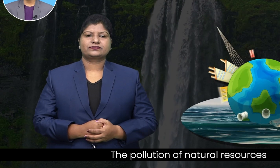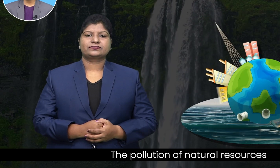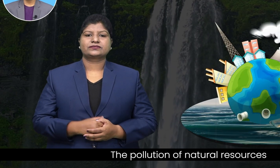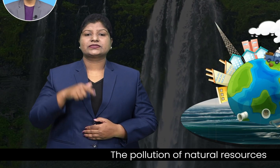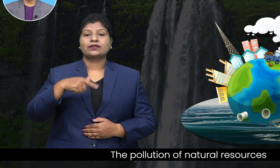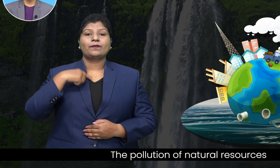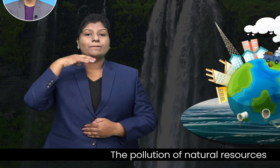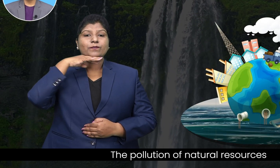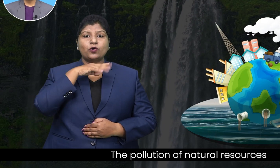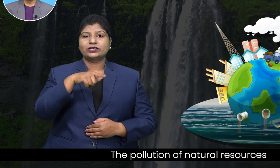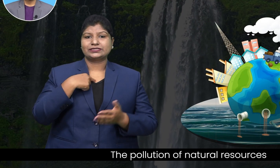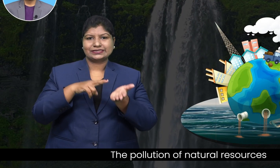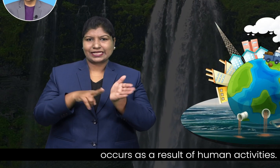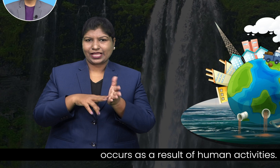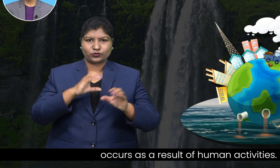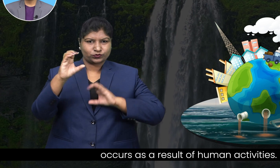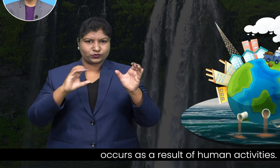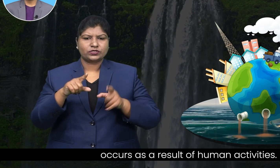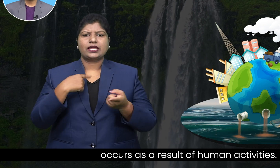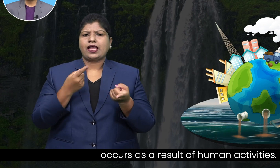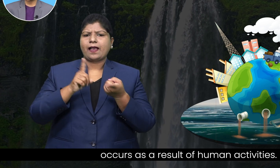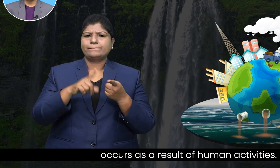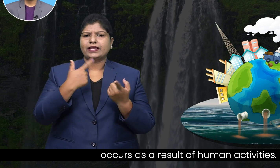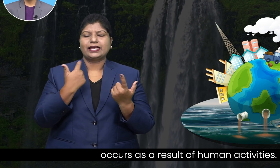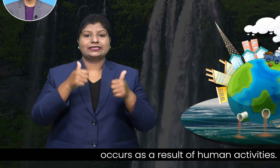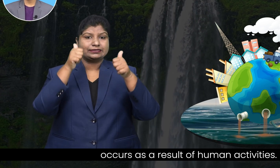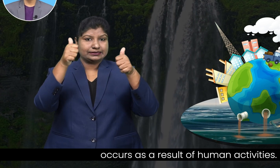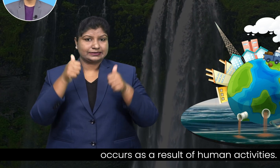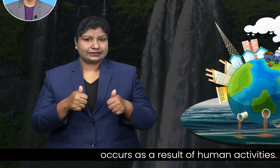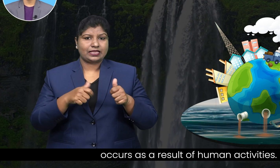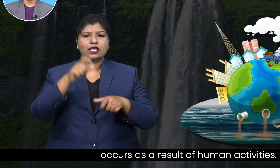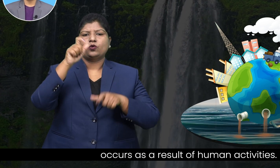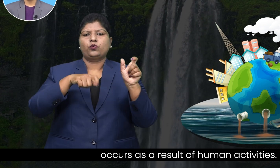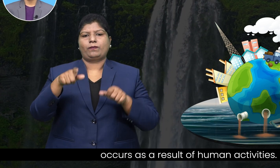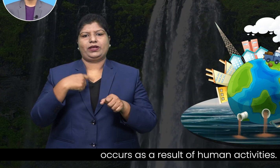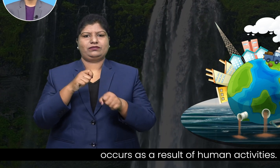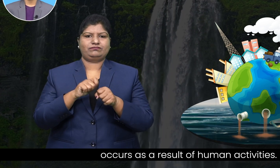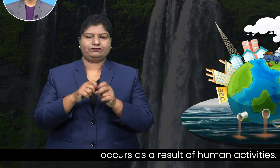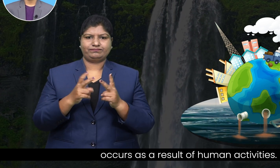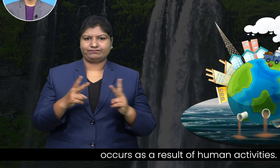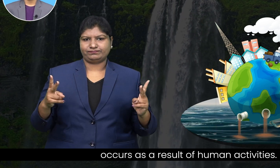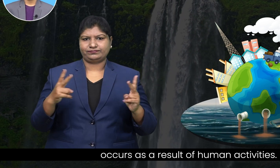The pollution of natural resources occurs as a result of human activities.